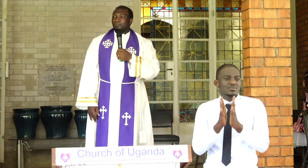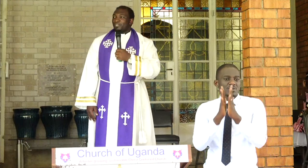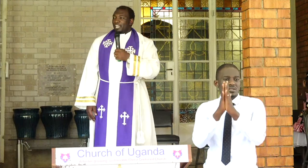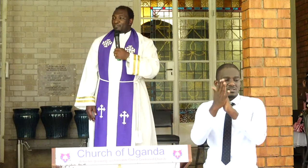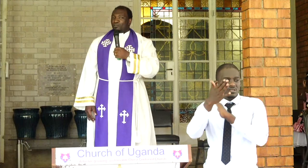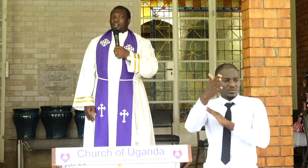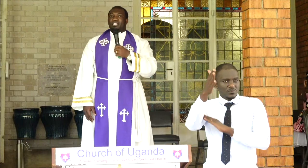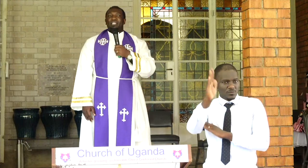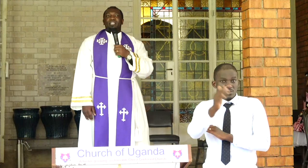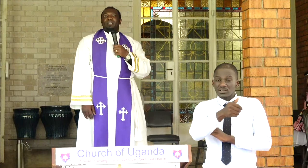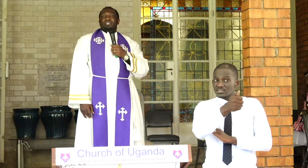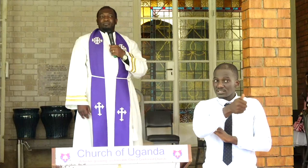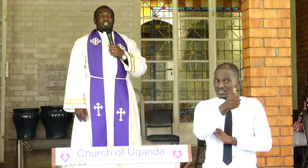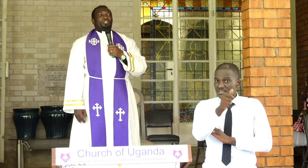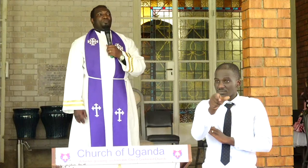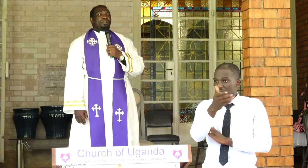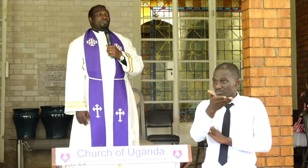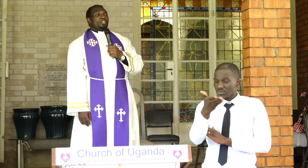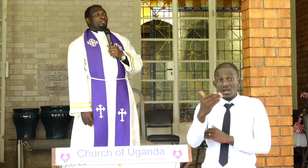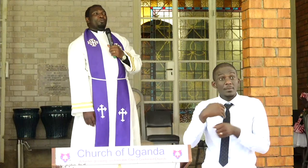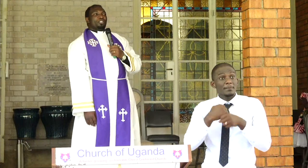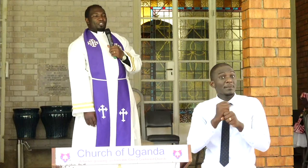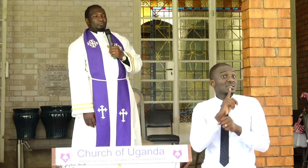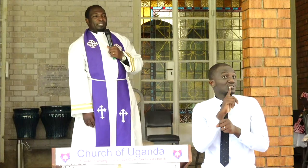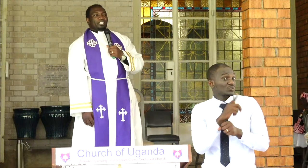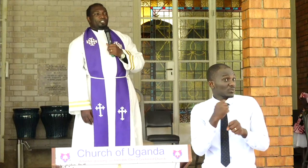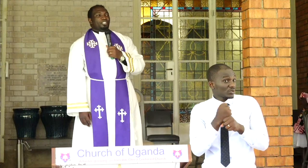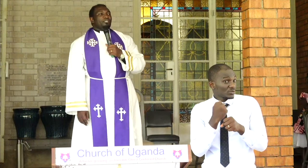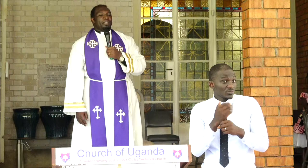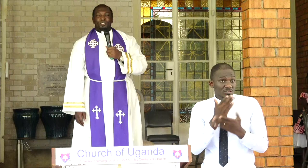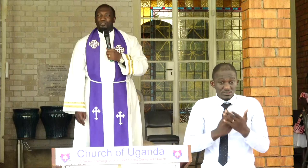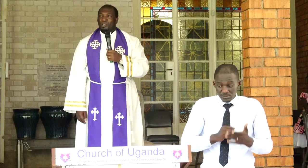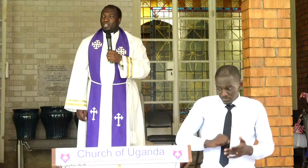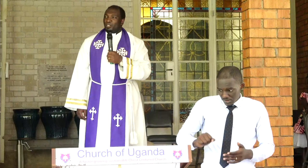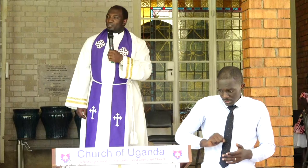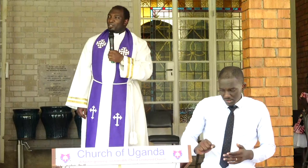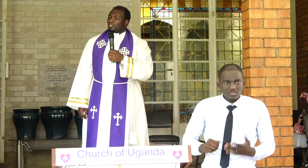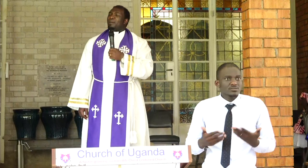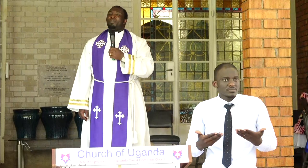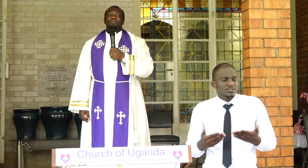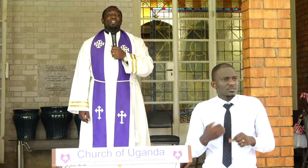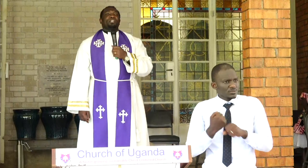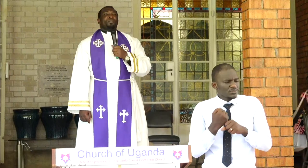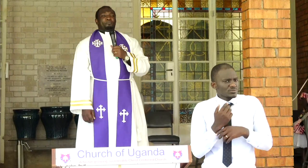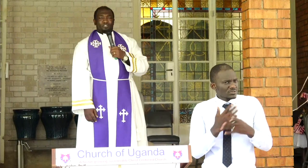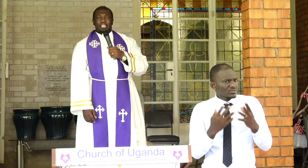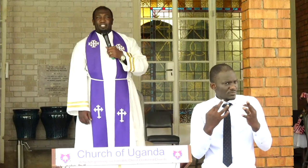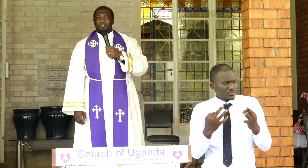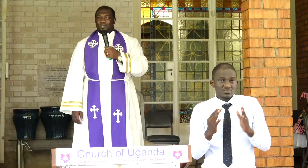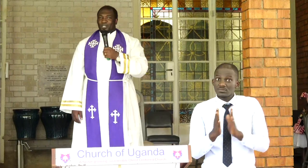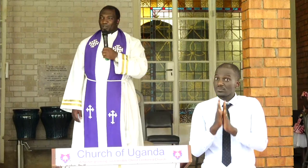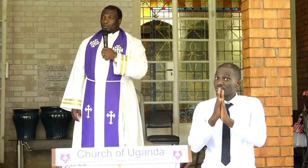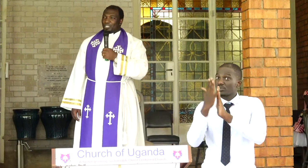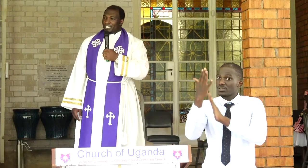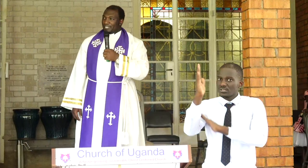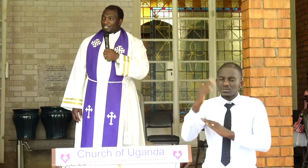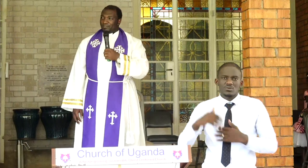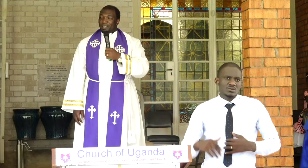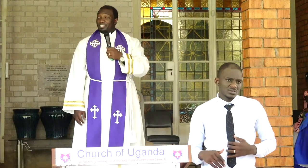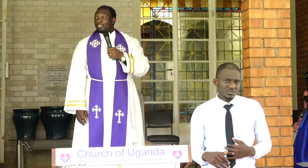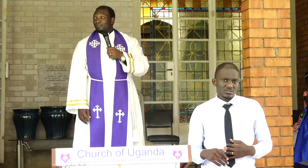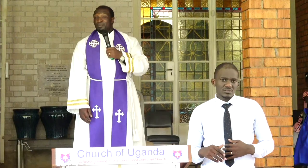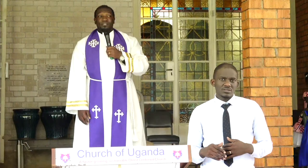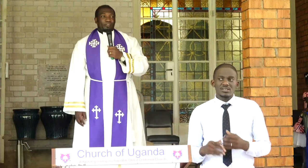God. Everyone, make sure you are doing some dancing. Make sure you are doing something to praise the Lord. Let